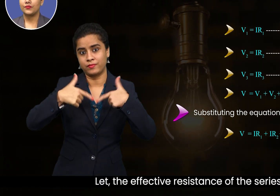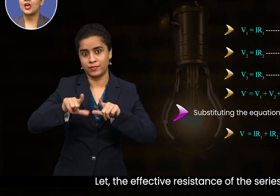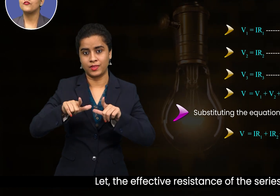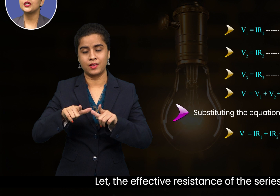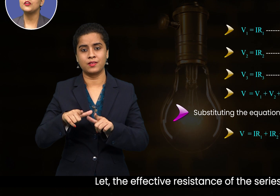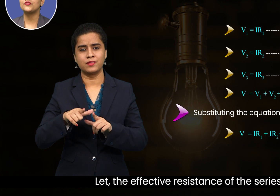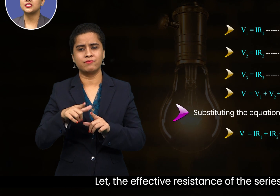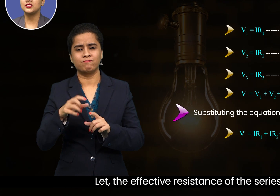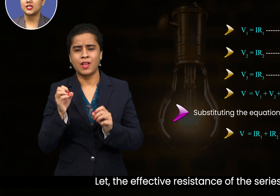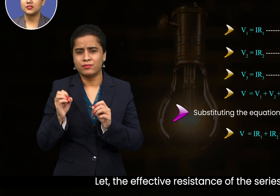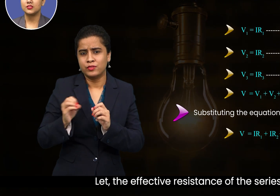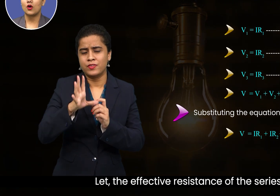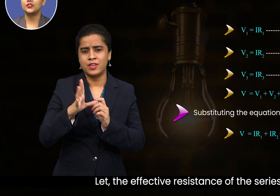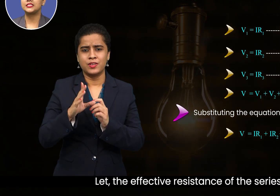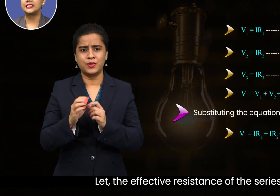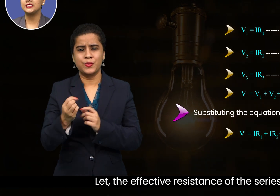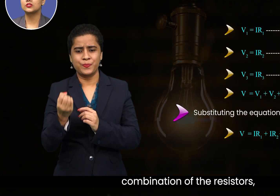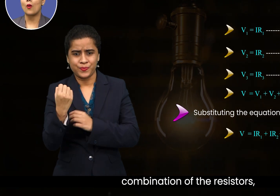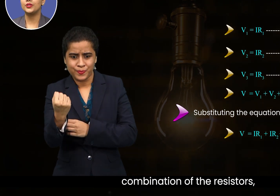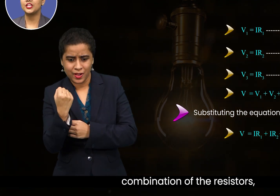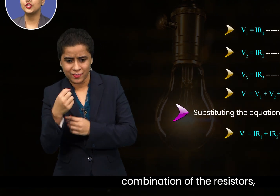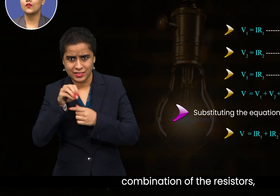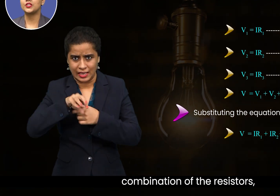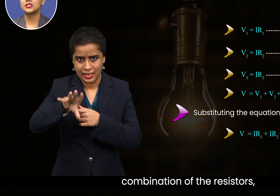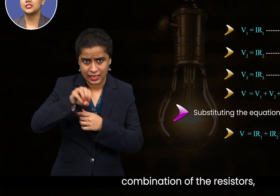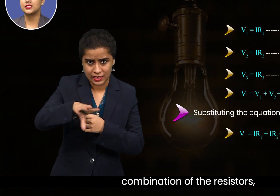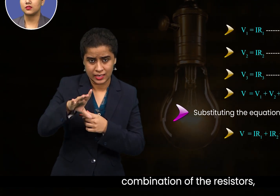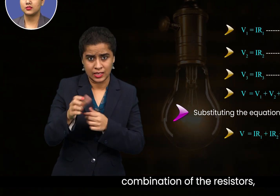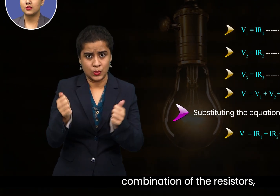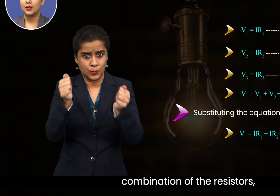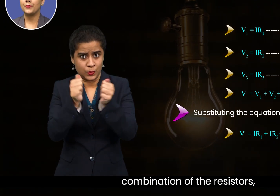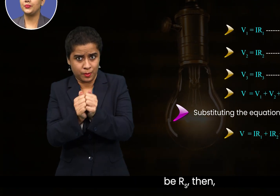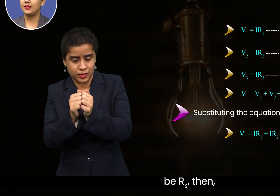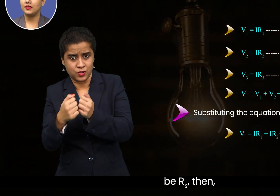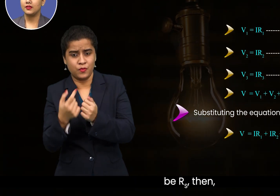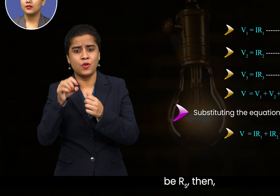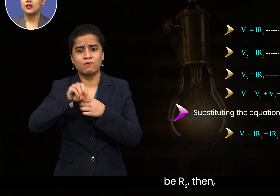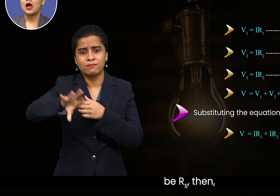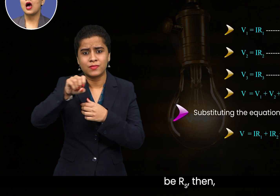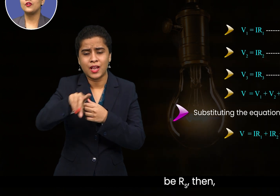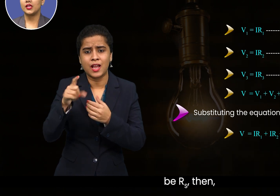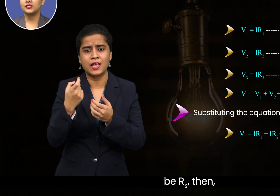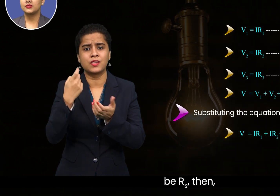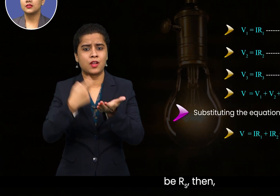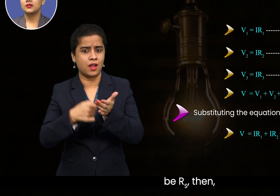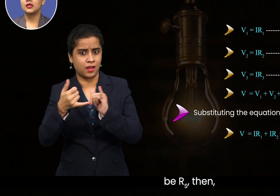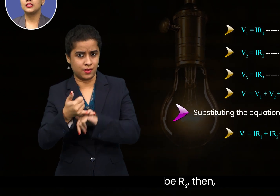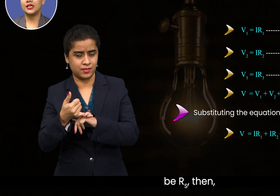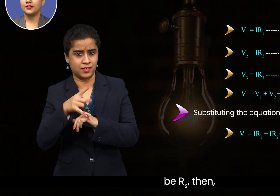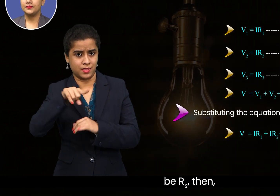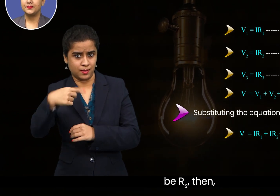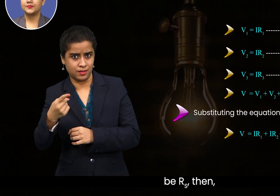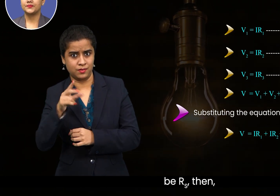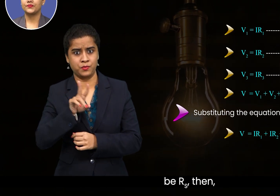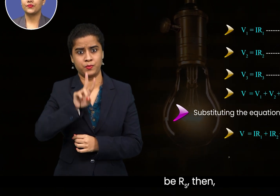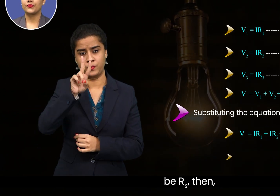Let the effective resistance of the series combination of the resistors be Rs,